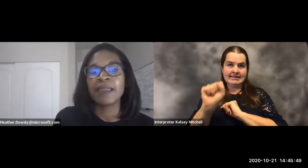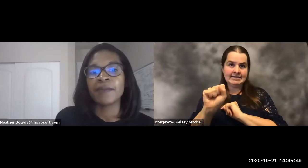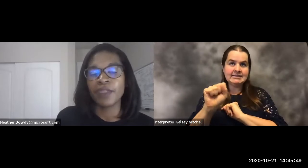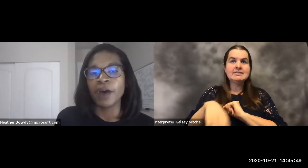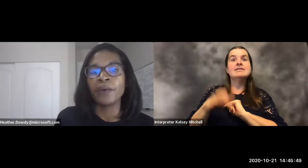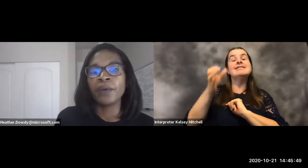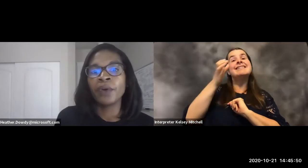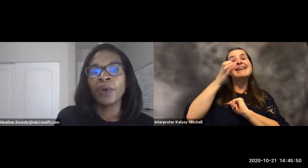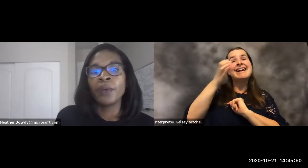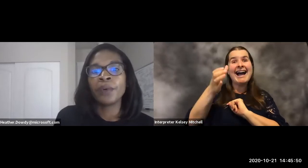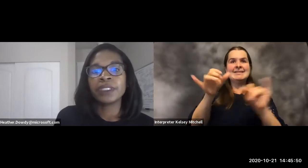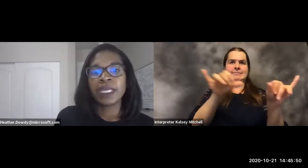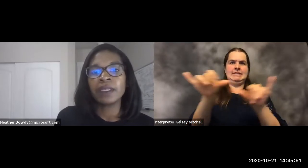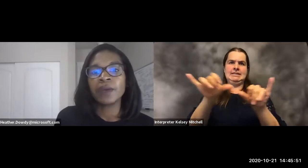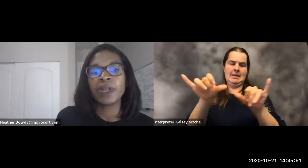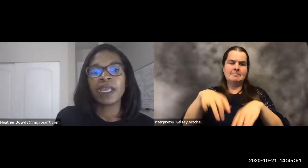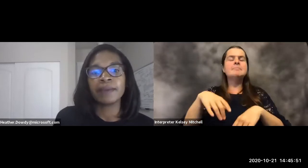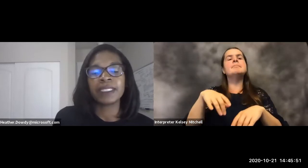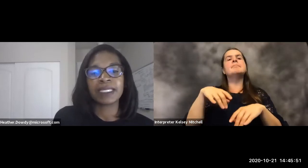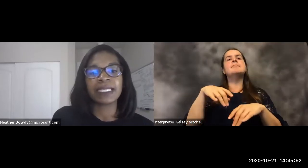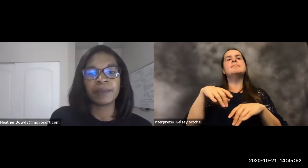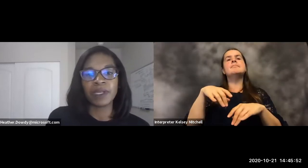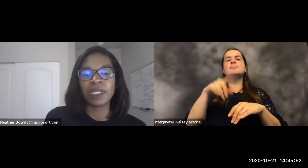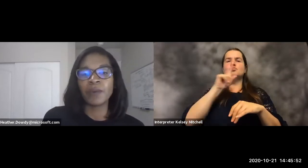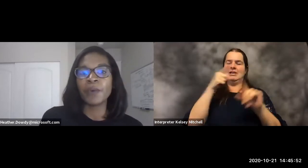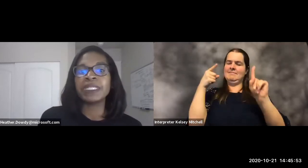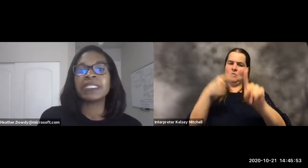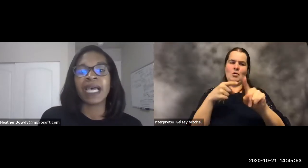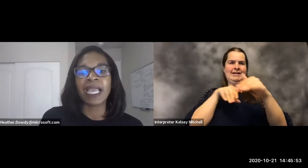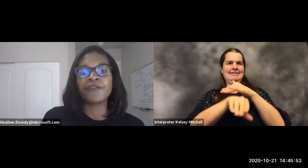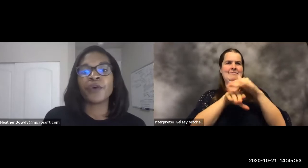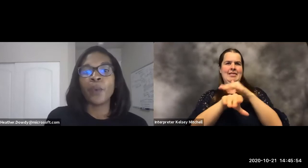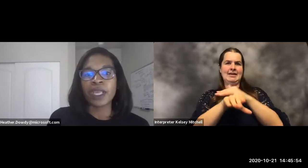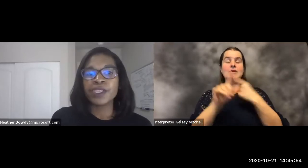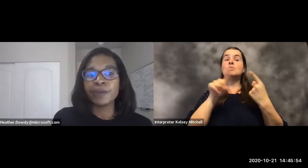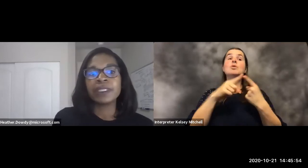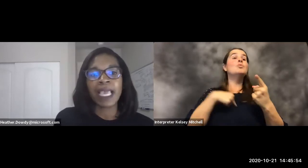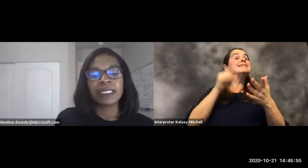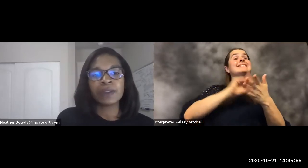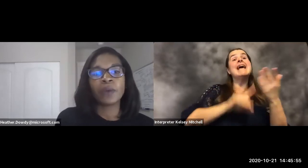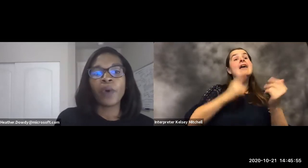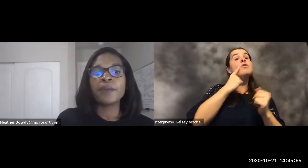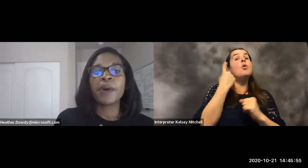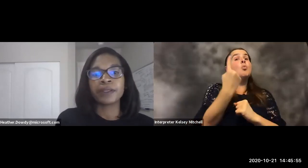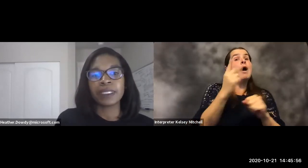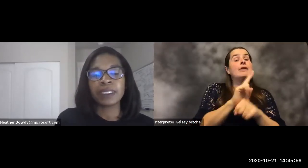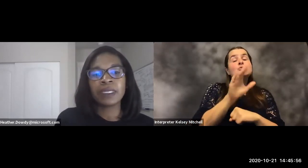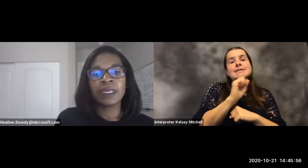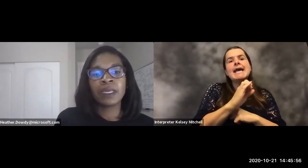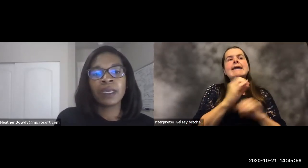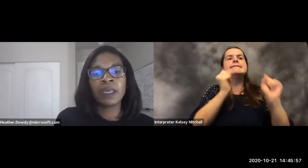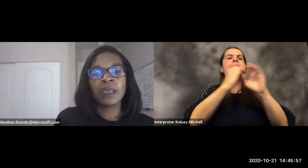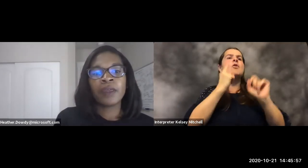the same though, particularly when it comes to accessibility. When we design for one use case, one